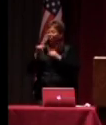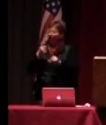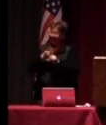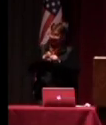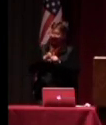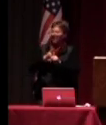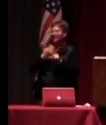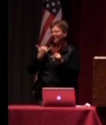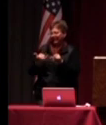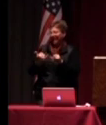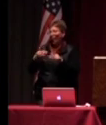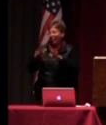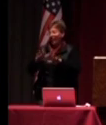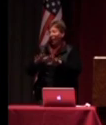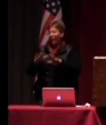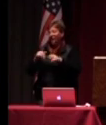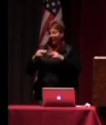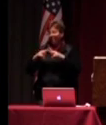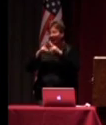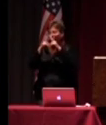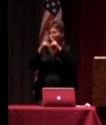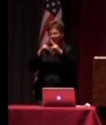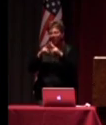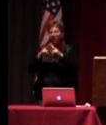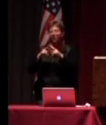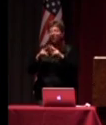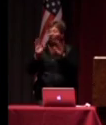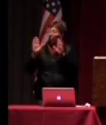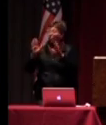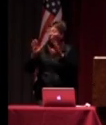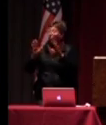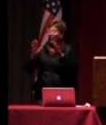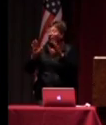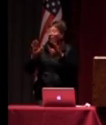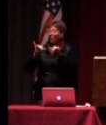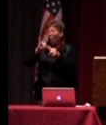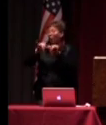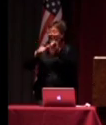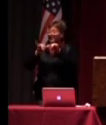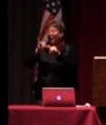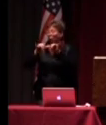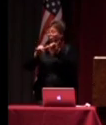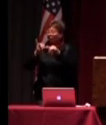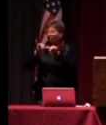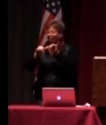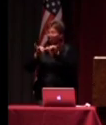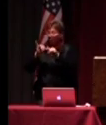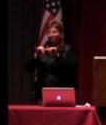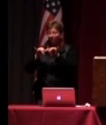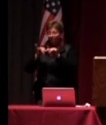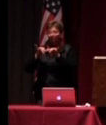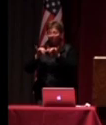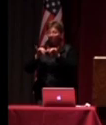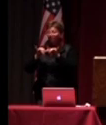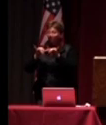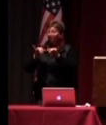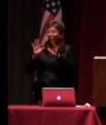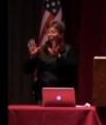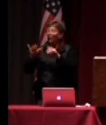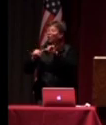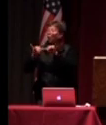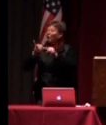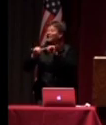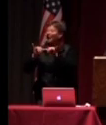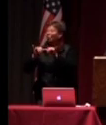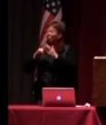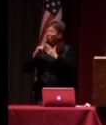buried. The great architectural projects that he sponsored had the same purpose. And you see some of the famous architectural projects that he at least began